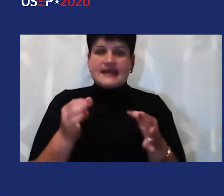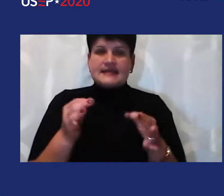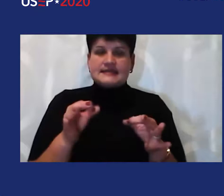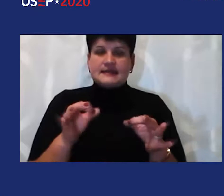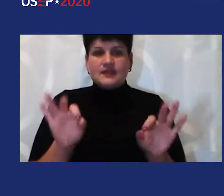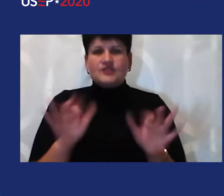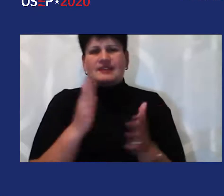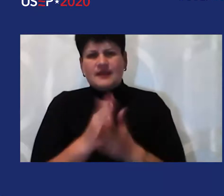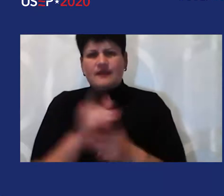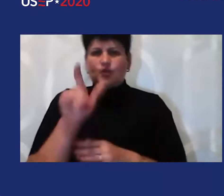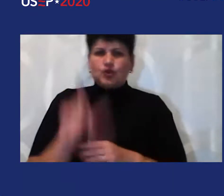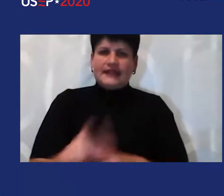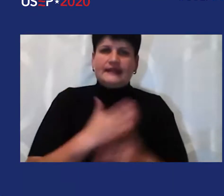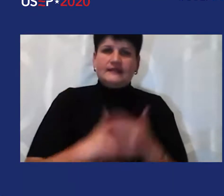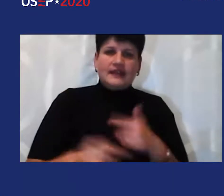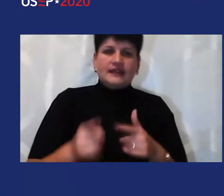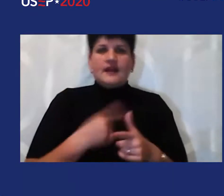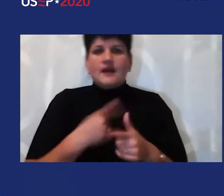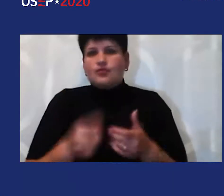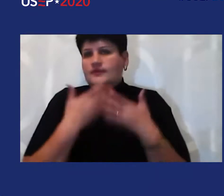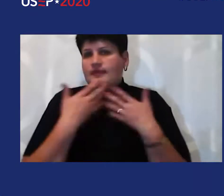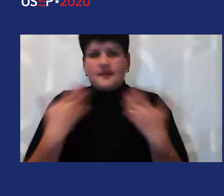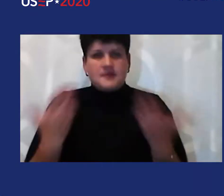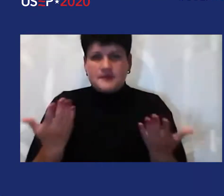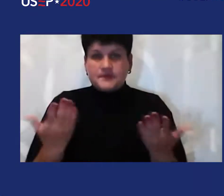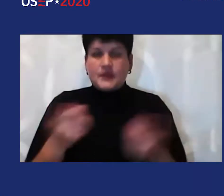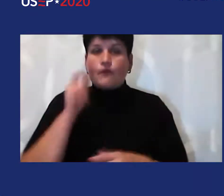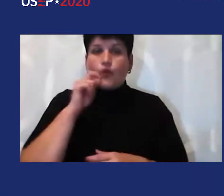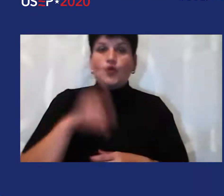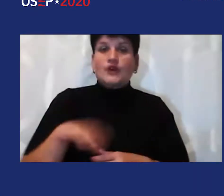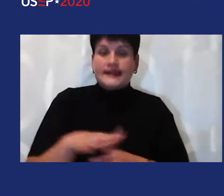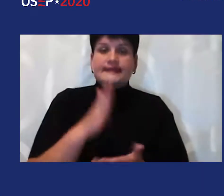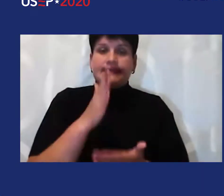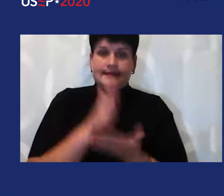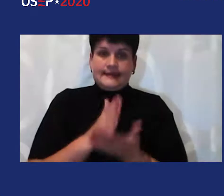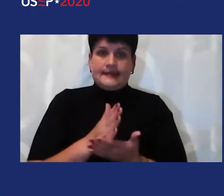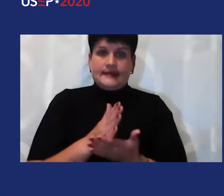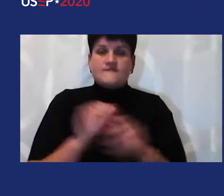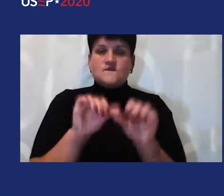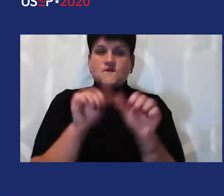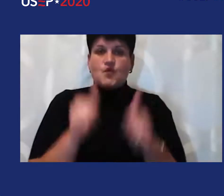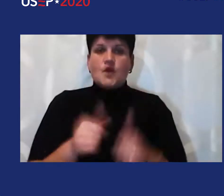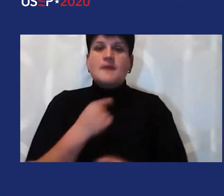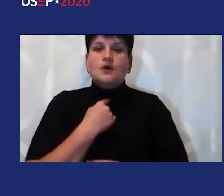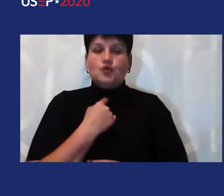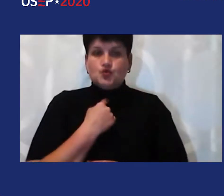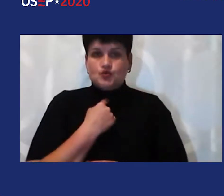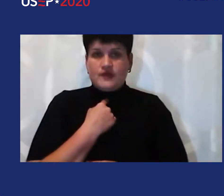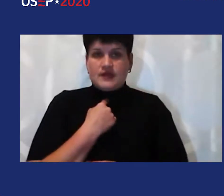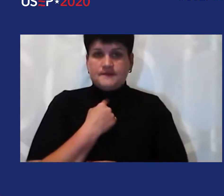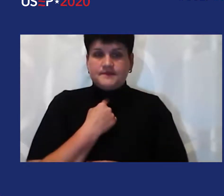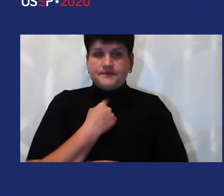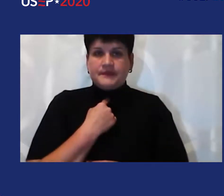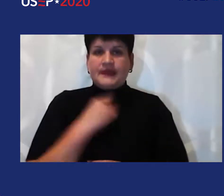important concept for ensuring the conditions for the exercise